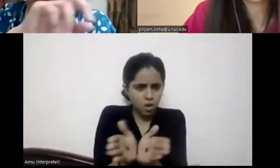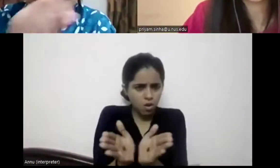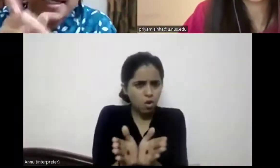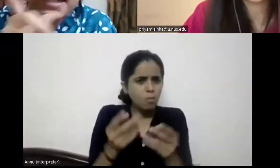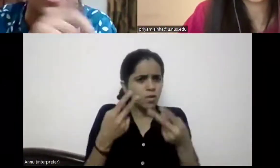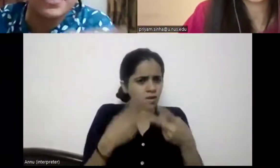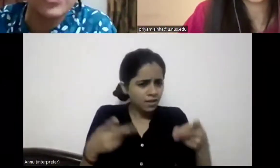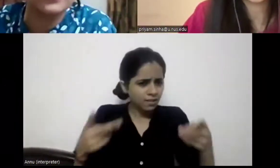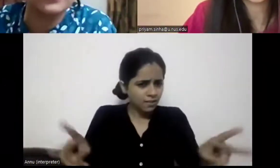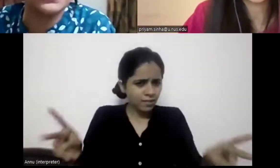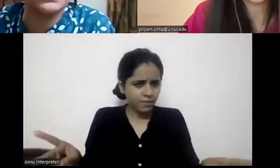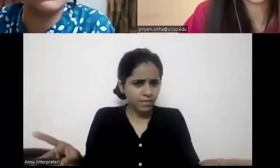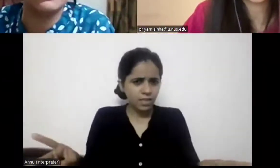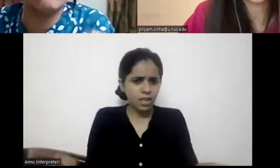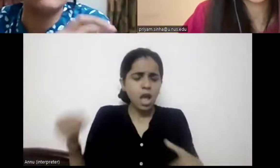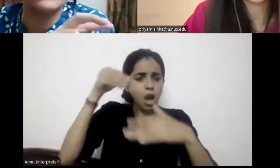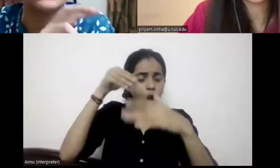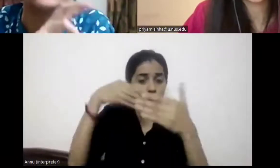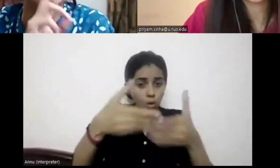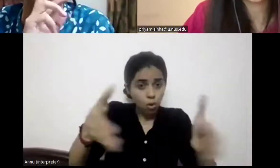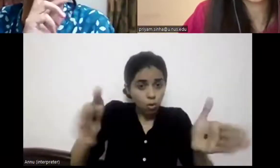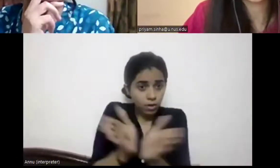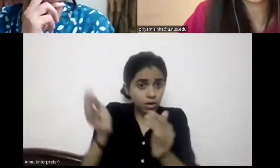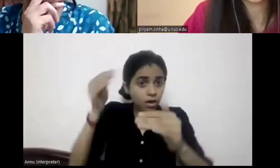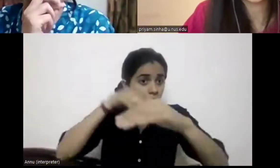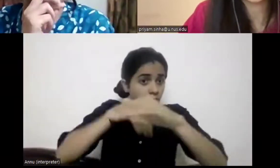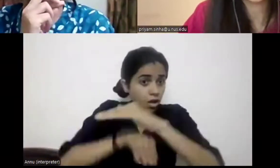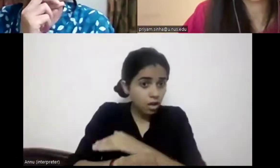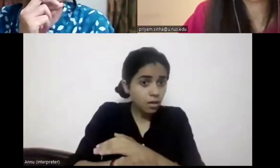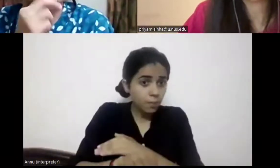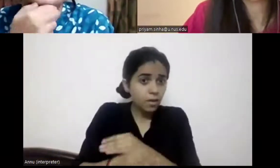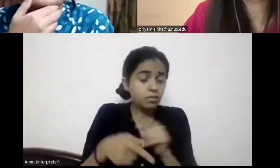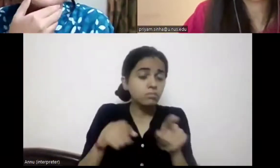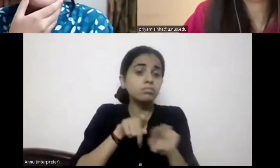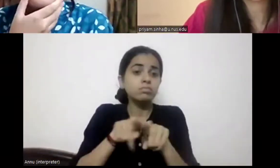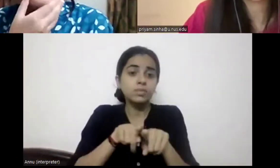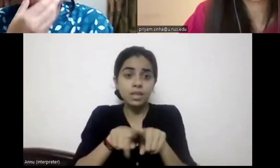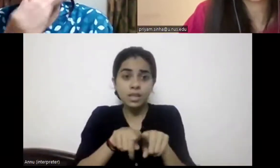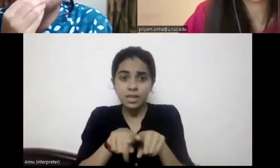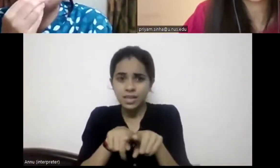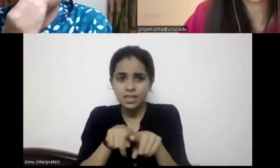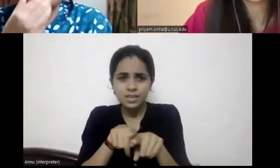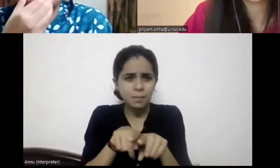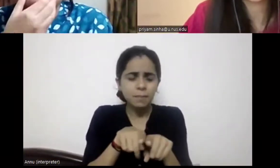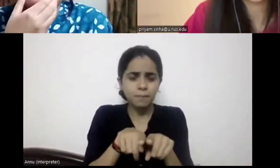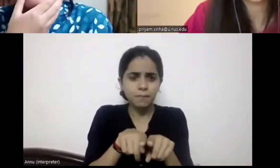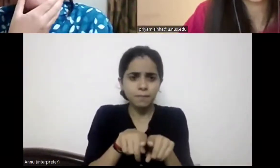the inter-community, say, for example,